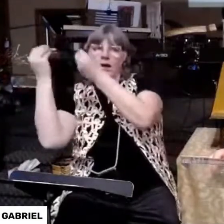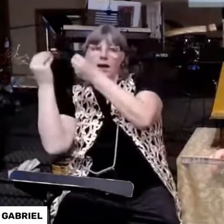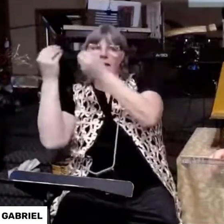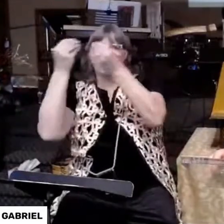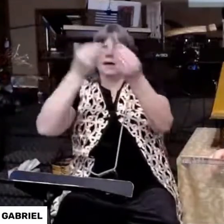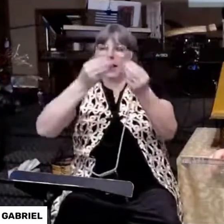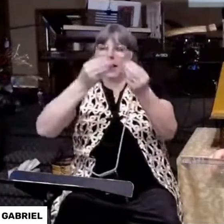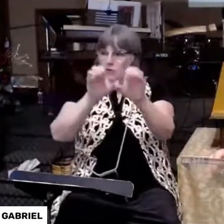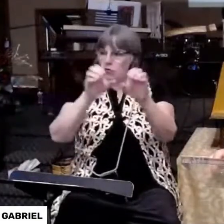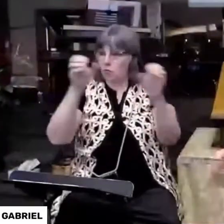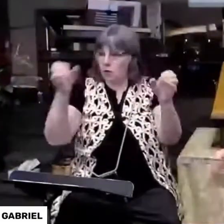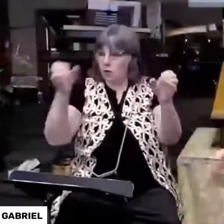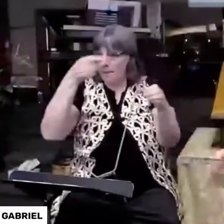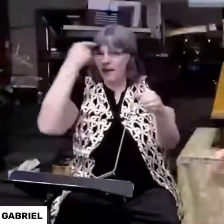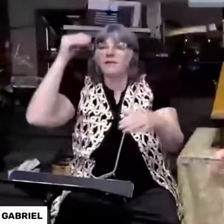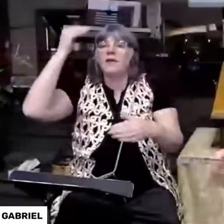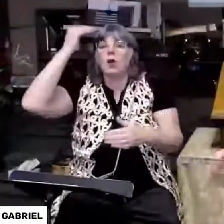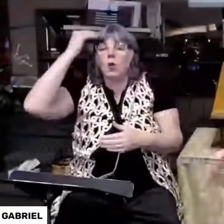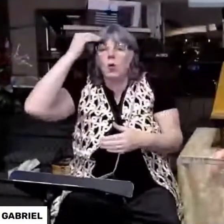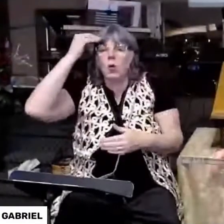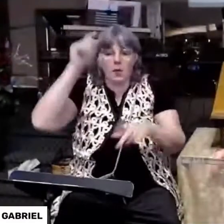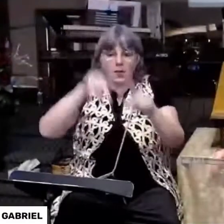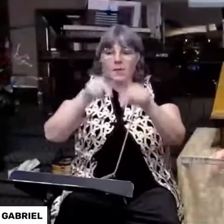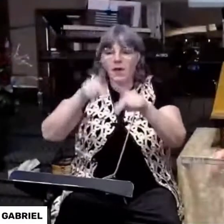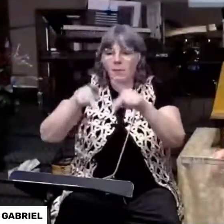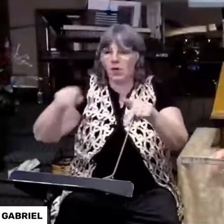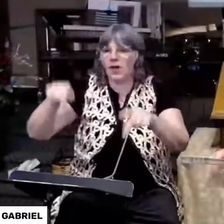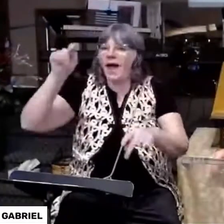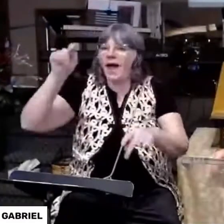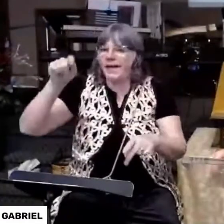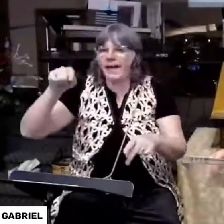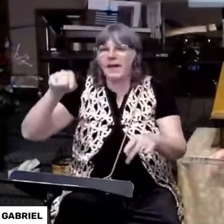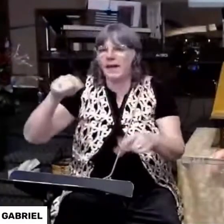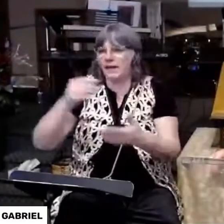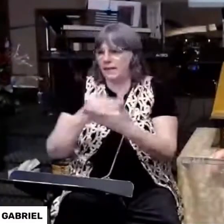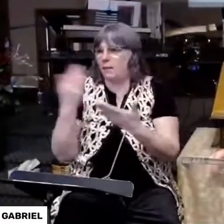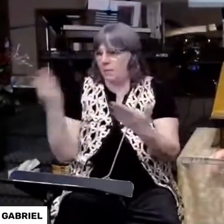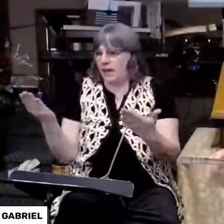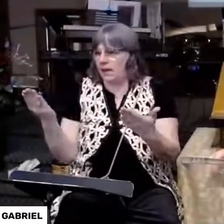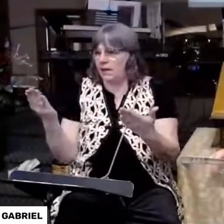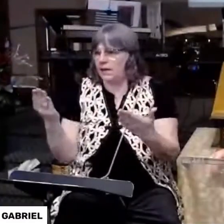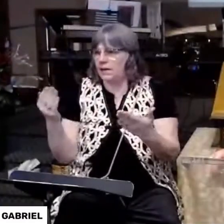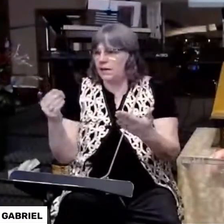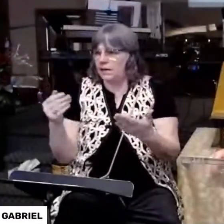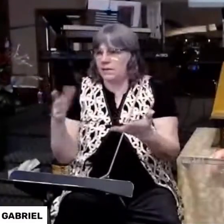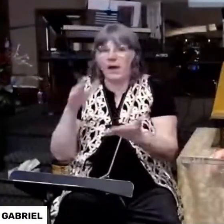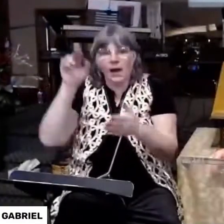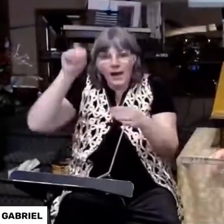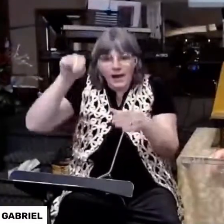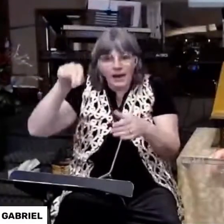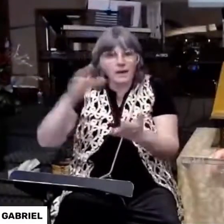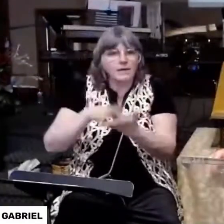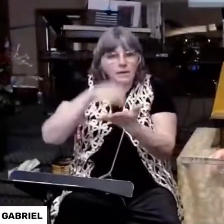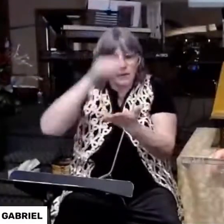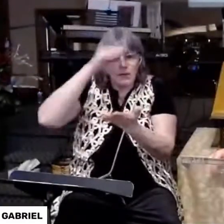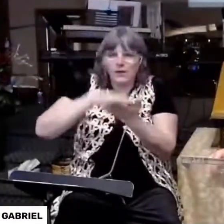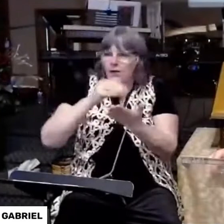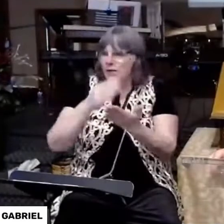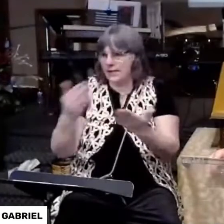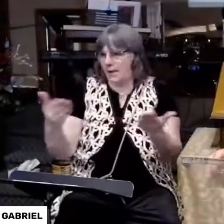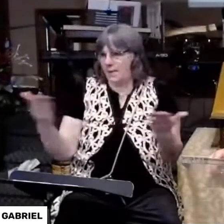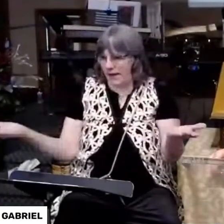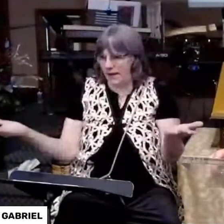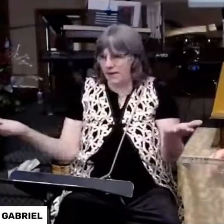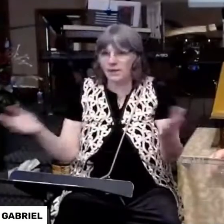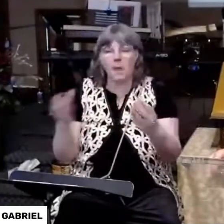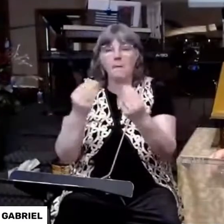had a gap in knowledge. God felt that people needed to learn something. There were many